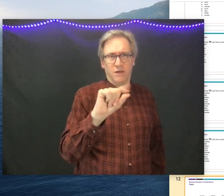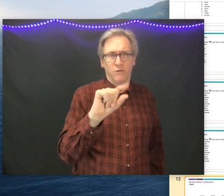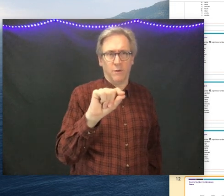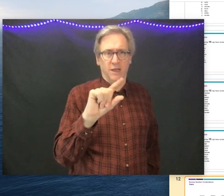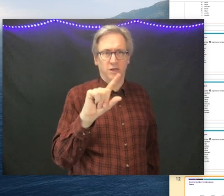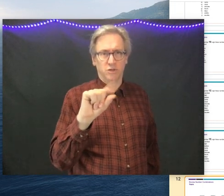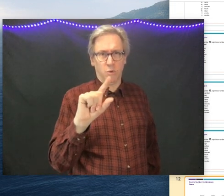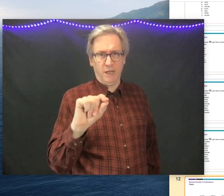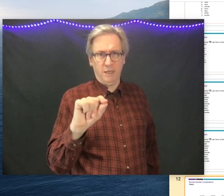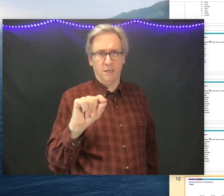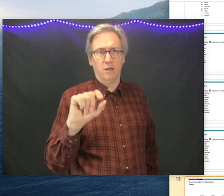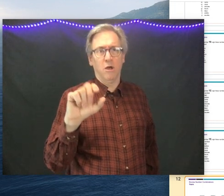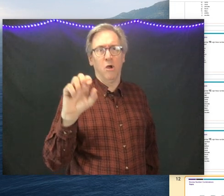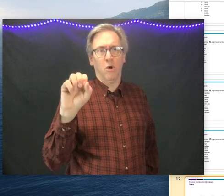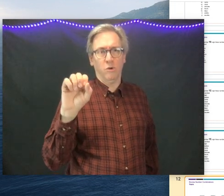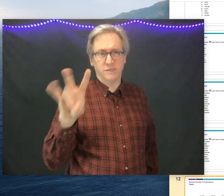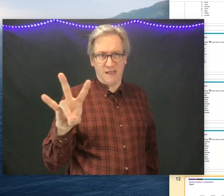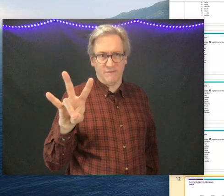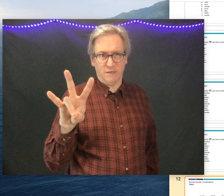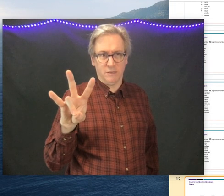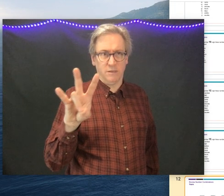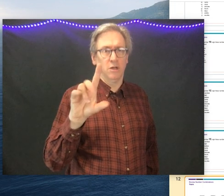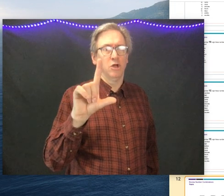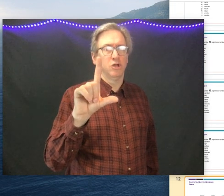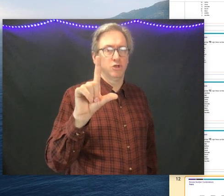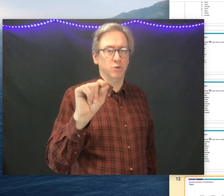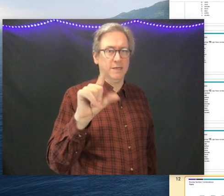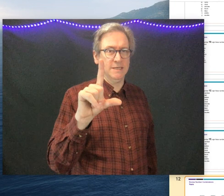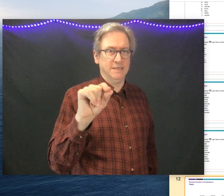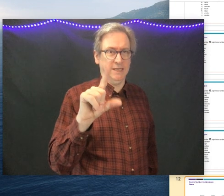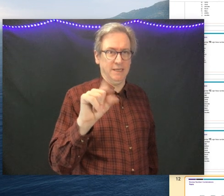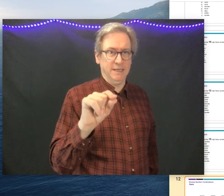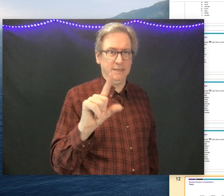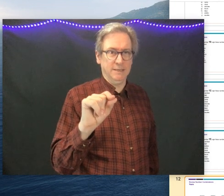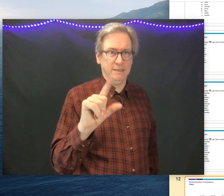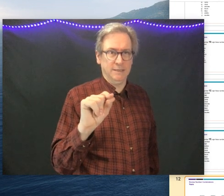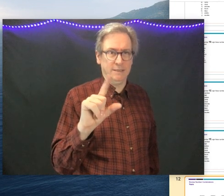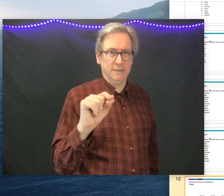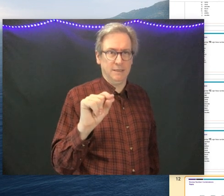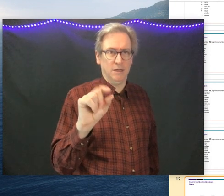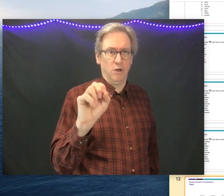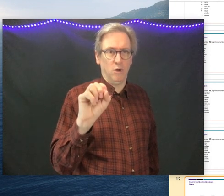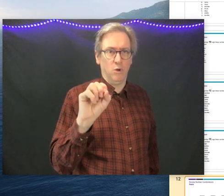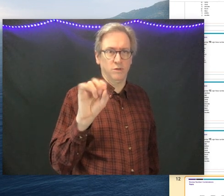going to trade the other way. 2007. 2007.